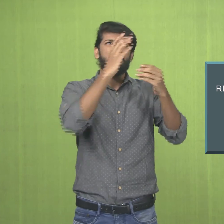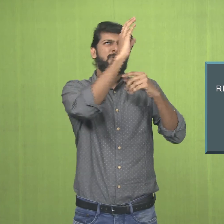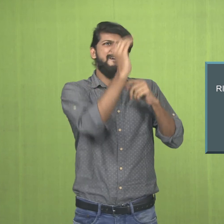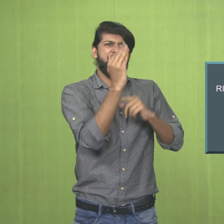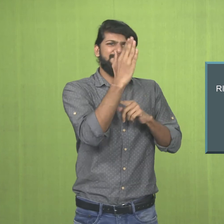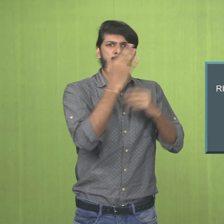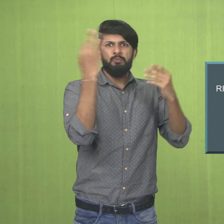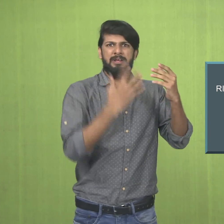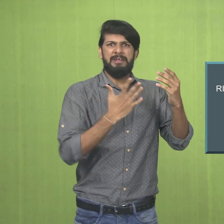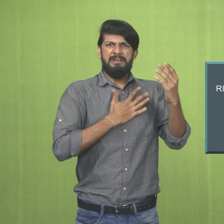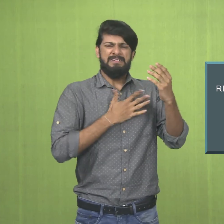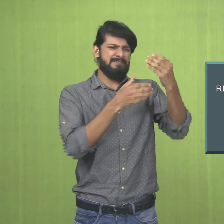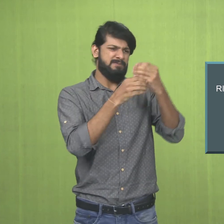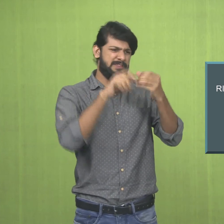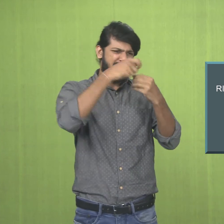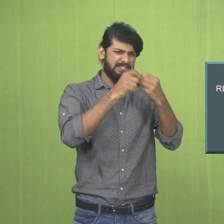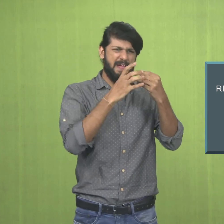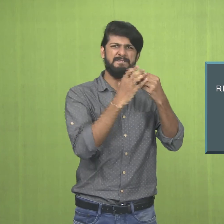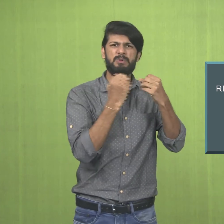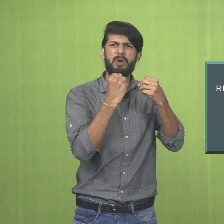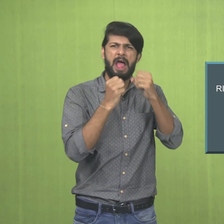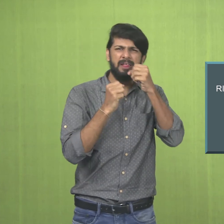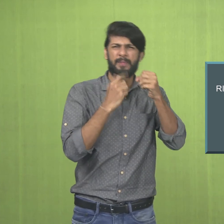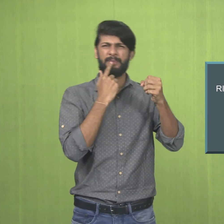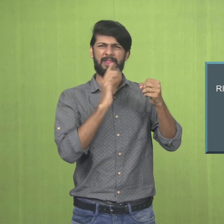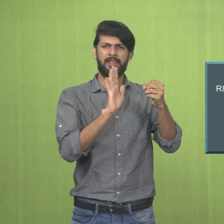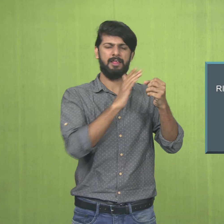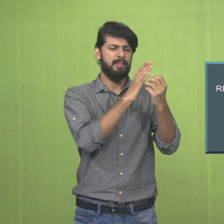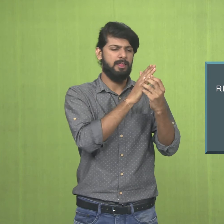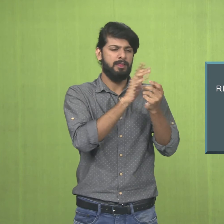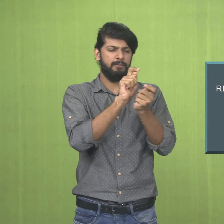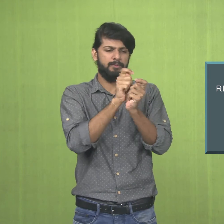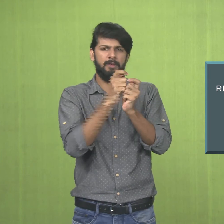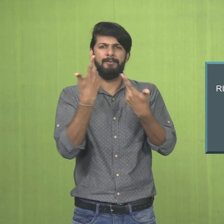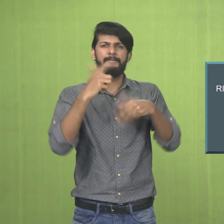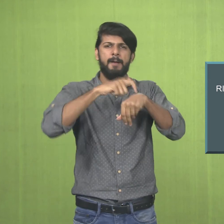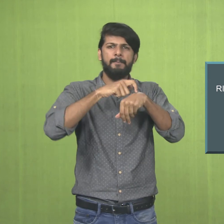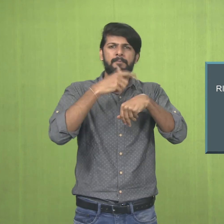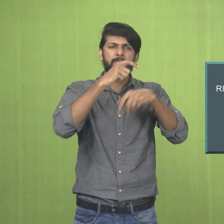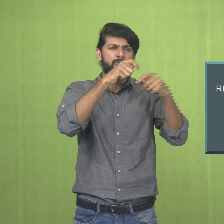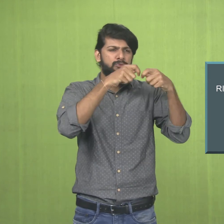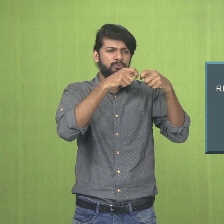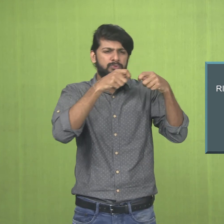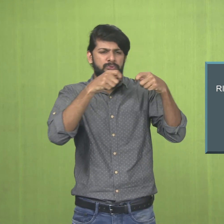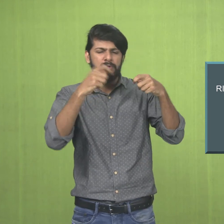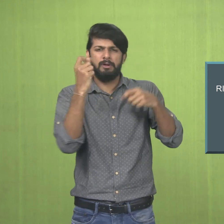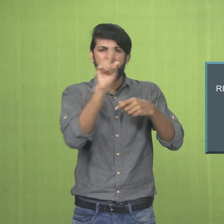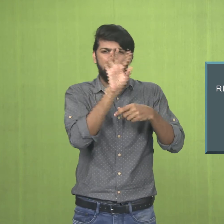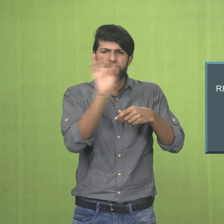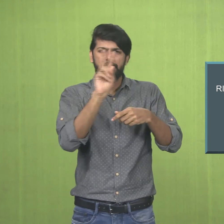in the picture, when you take the banana which is still green, that is raw, you cannot eat it. But